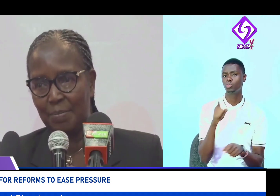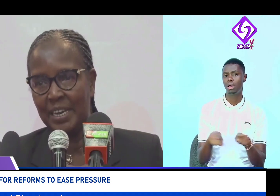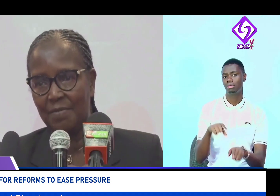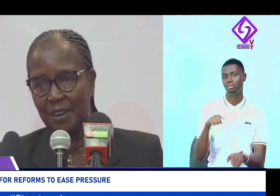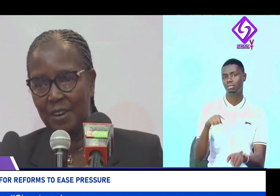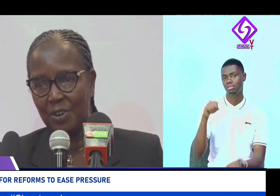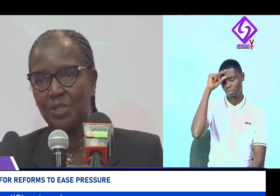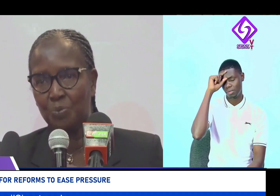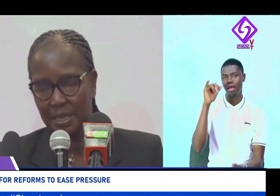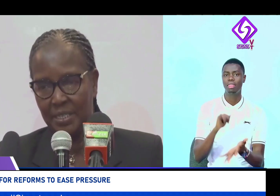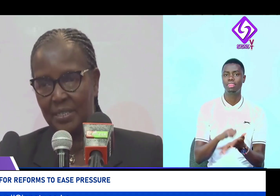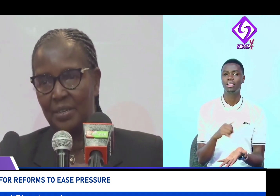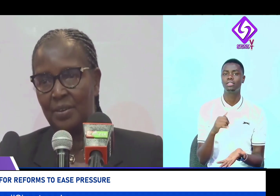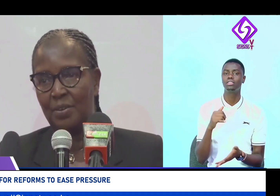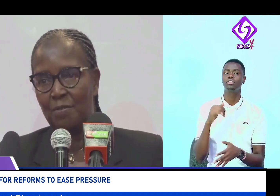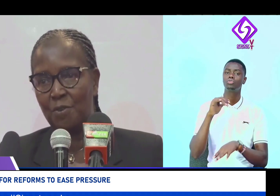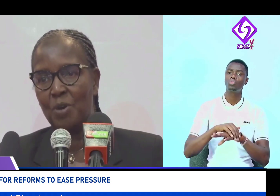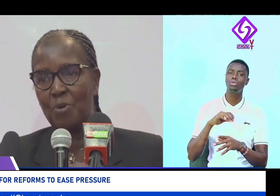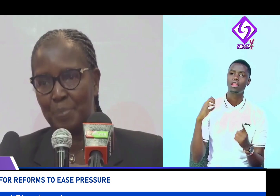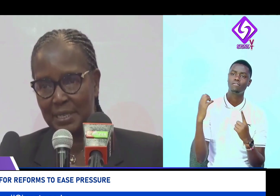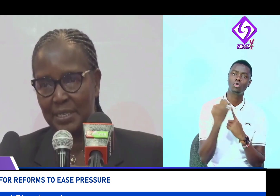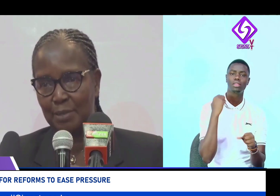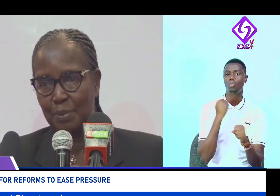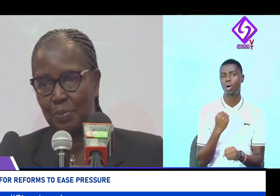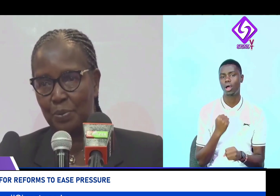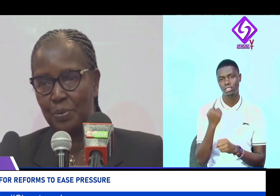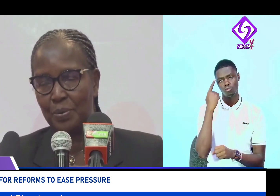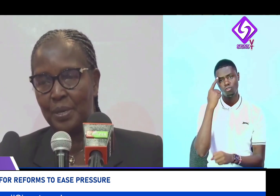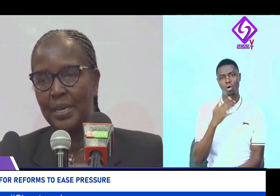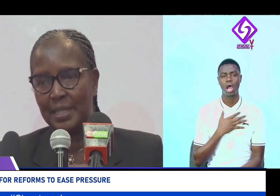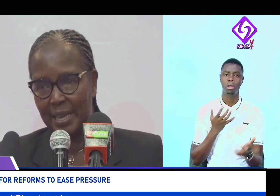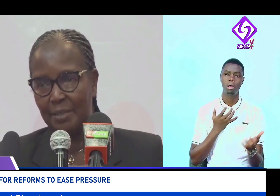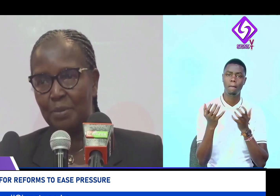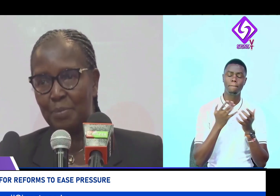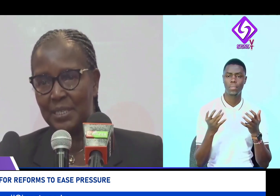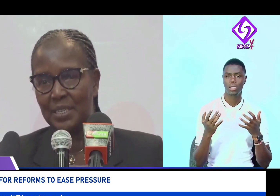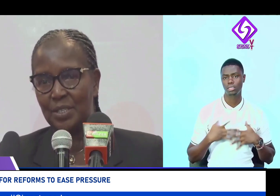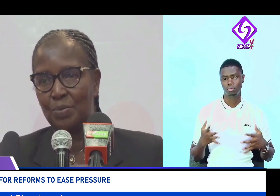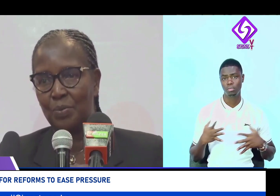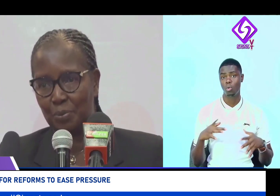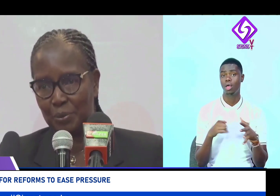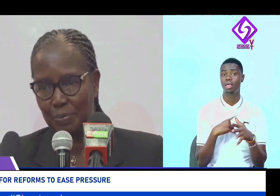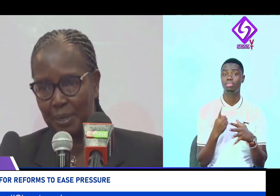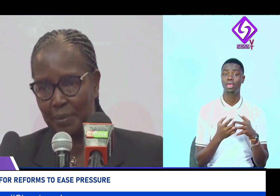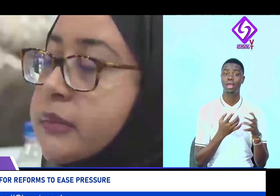enabling environment works for our business people, then business will prosper.